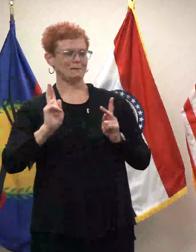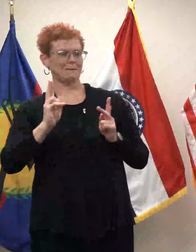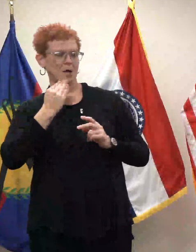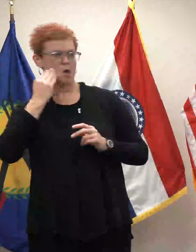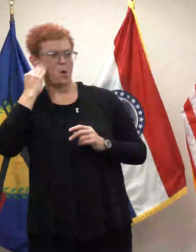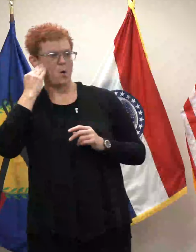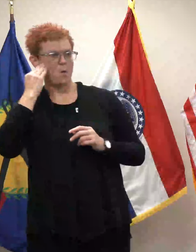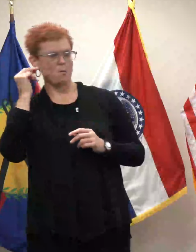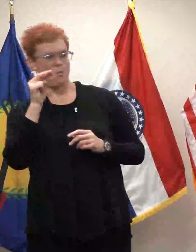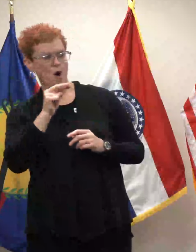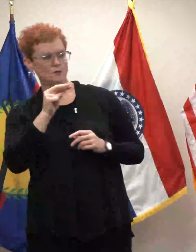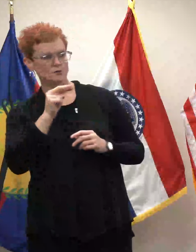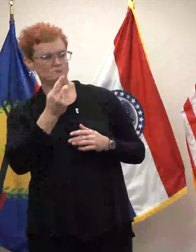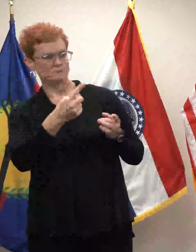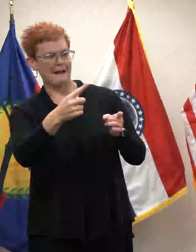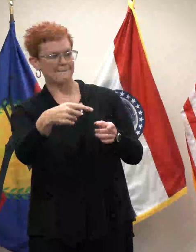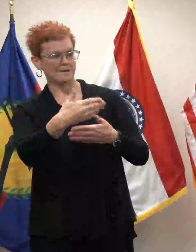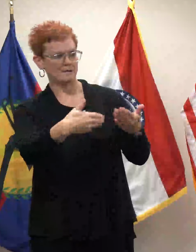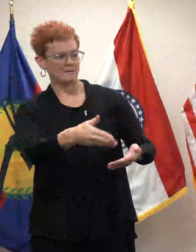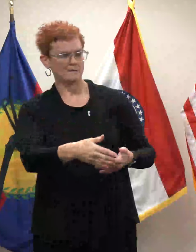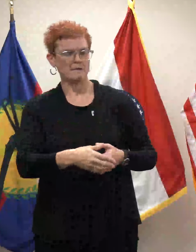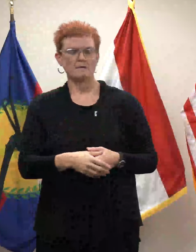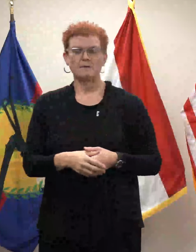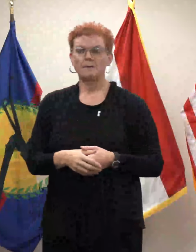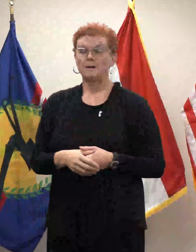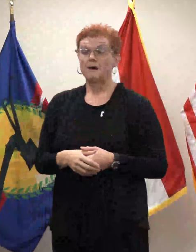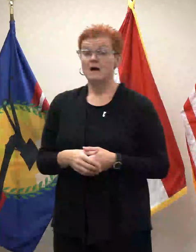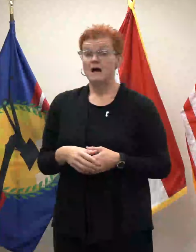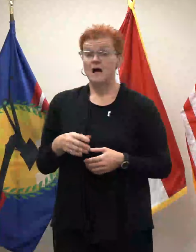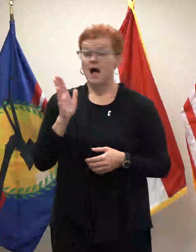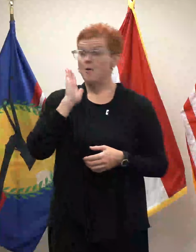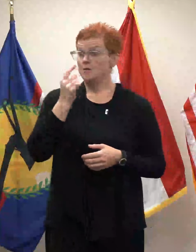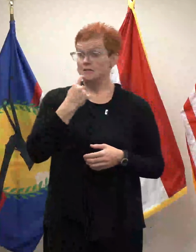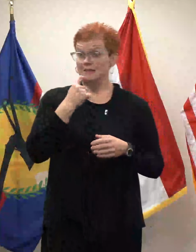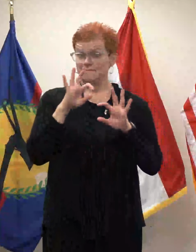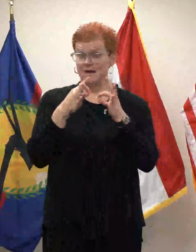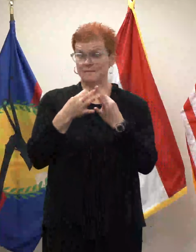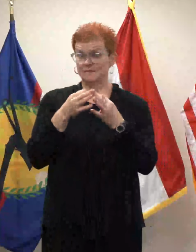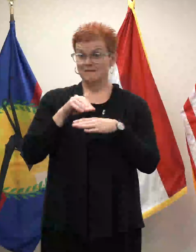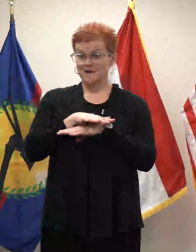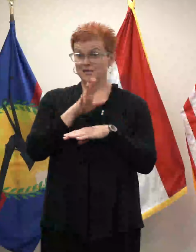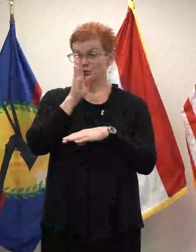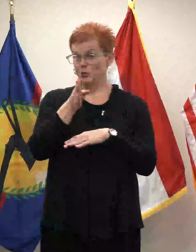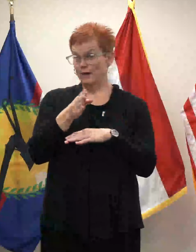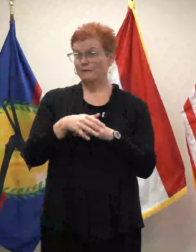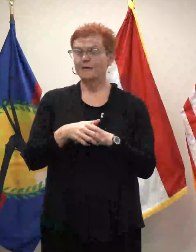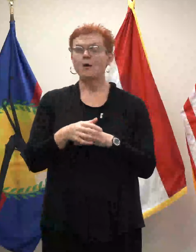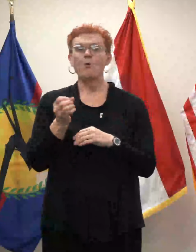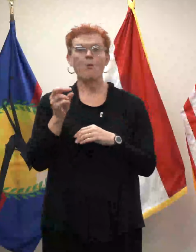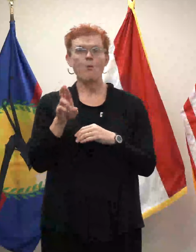watched all this unfold? Well, I would say to families who were affected directly